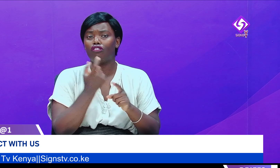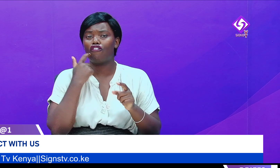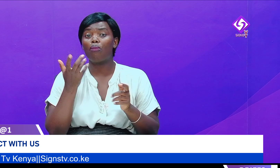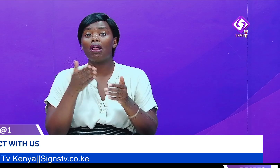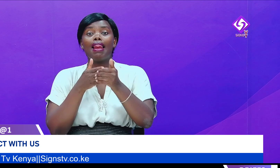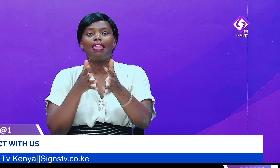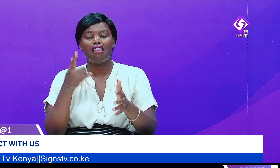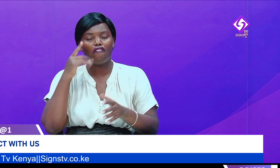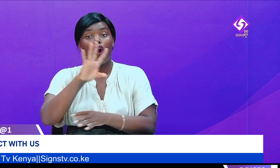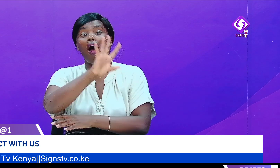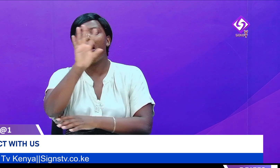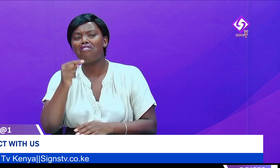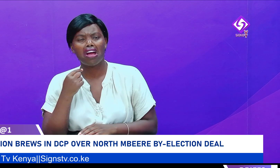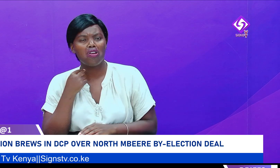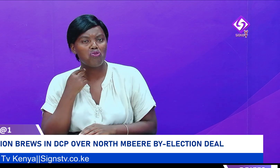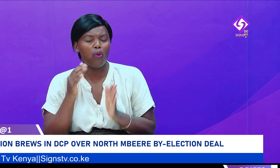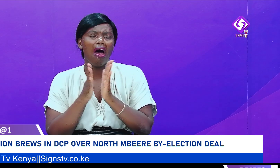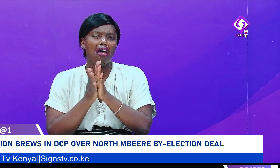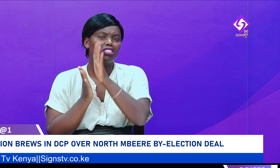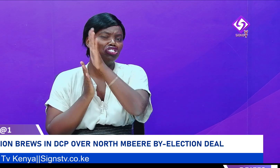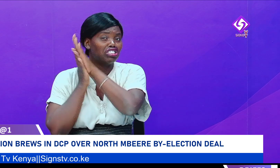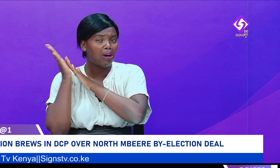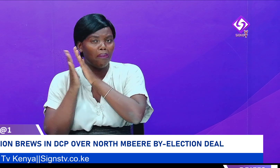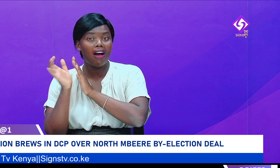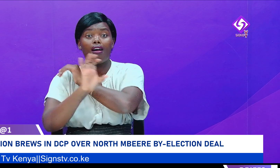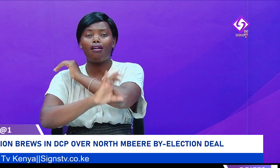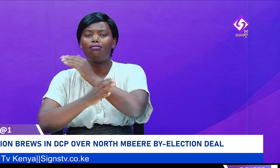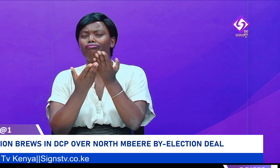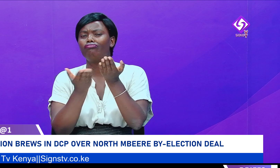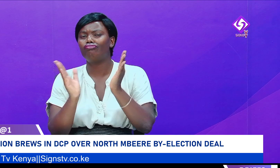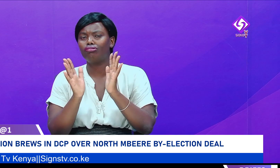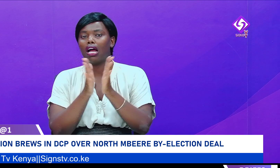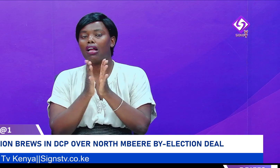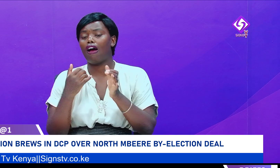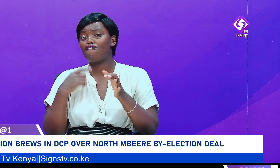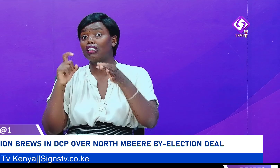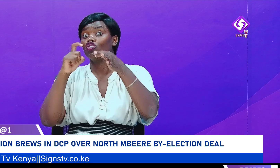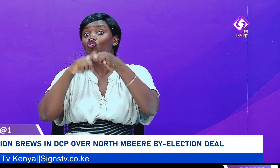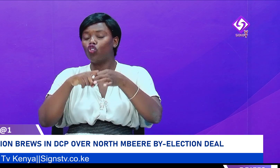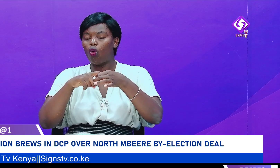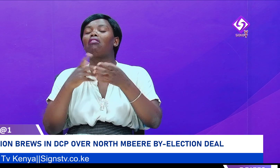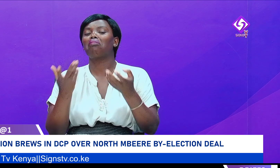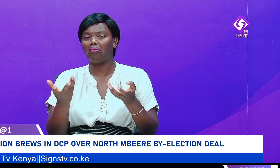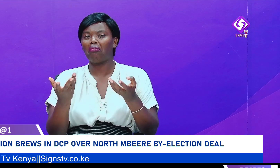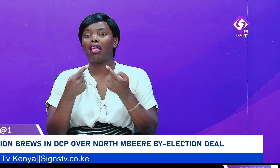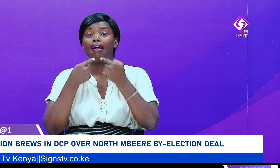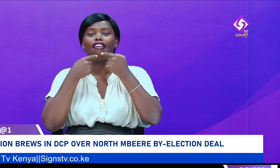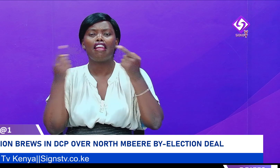and fundamental overhaul of the global financial systems following a recent summit